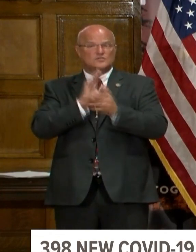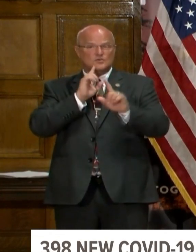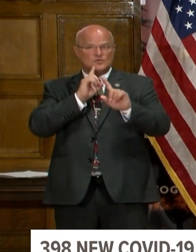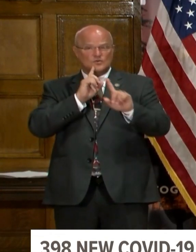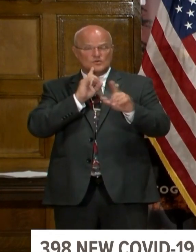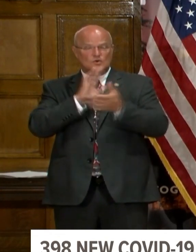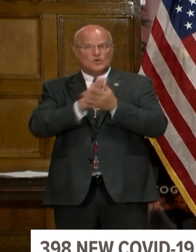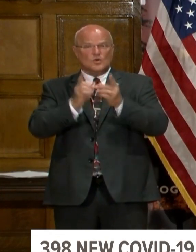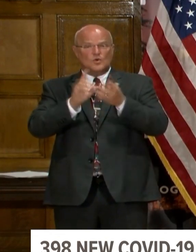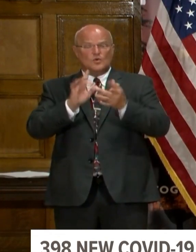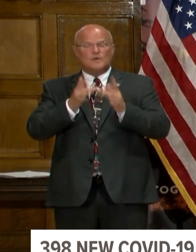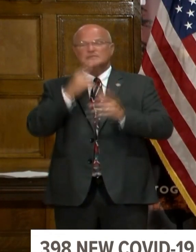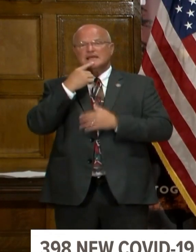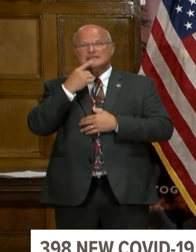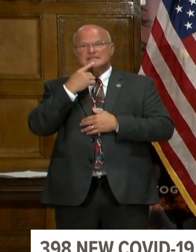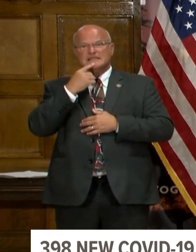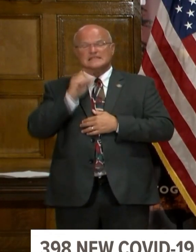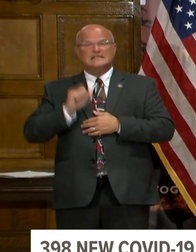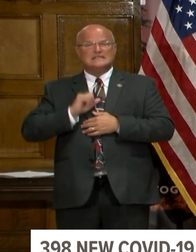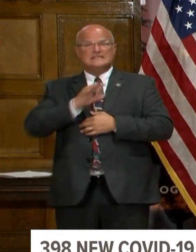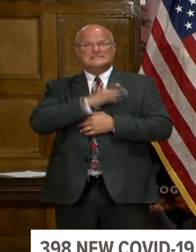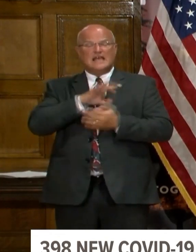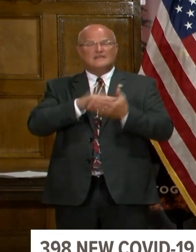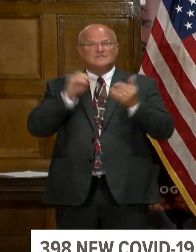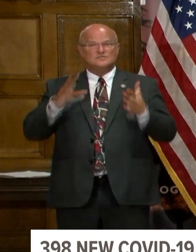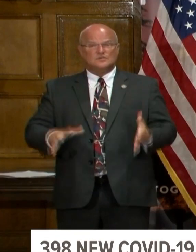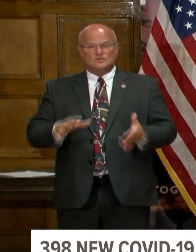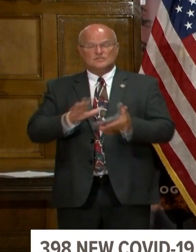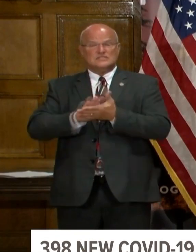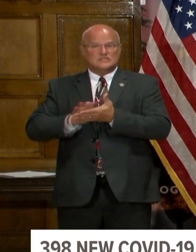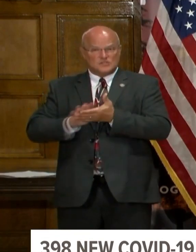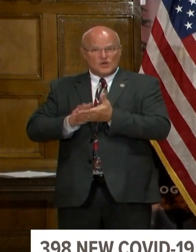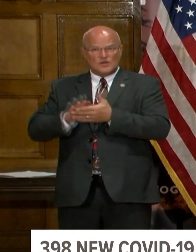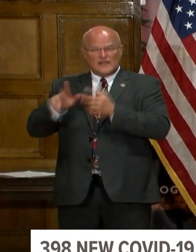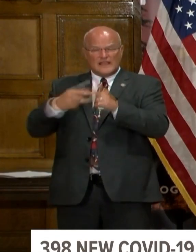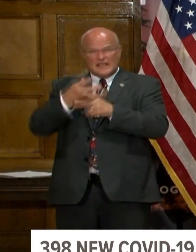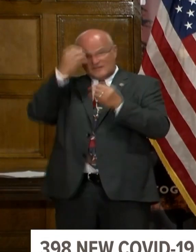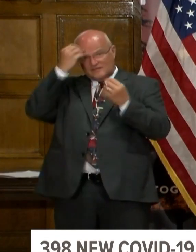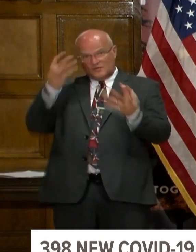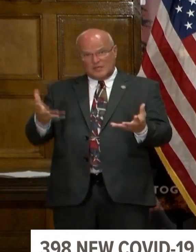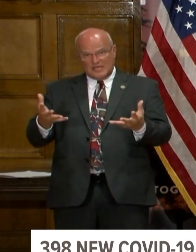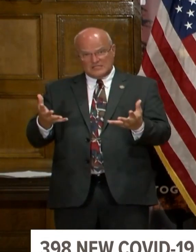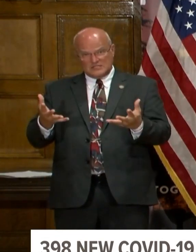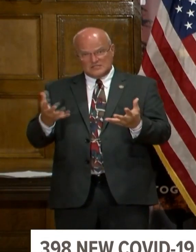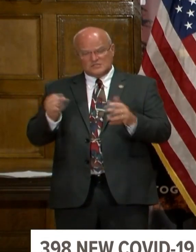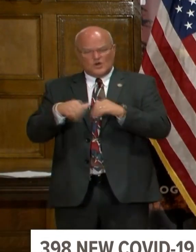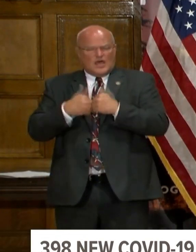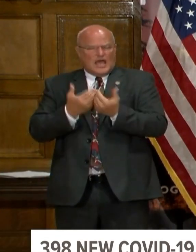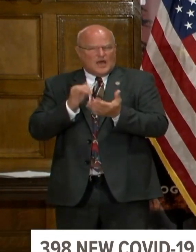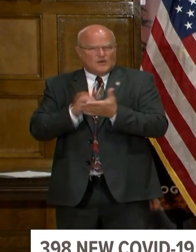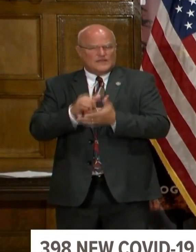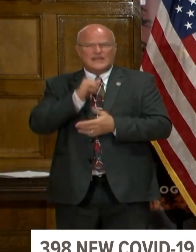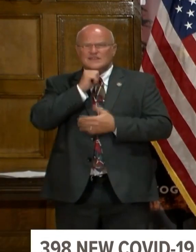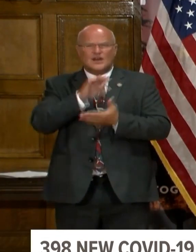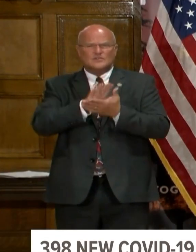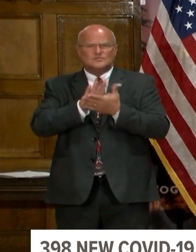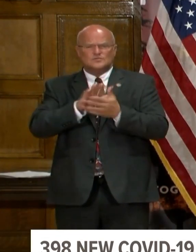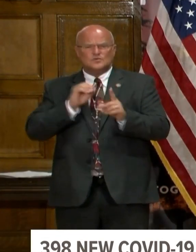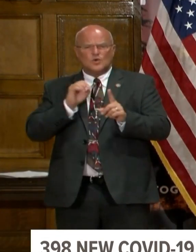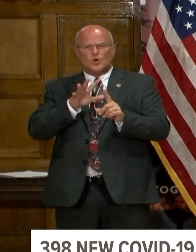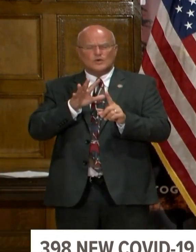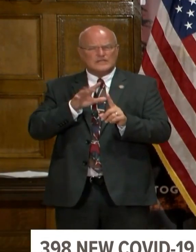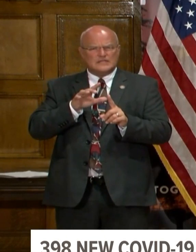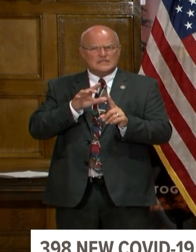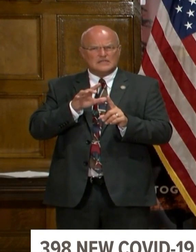it literally says staff, students, custodian, that kind of information. So how is that not